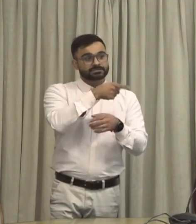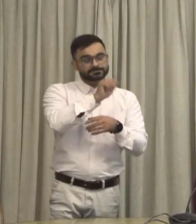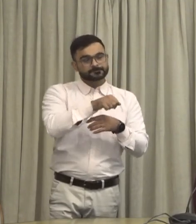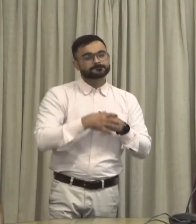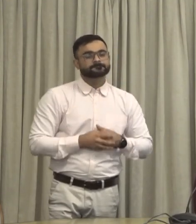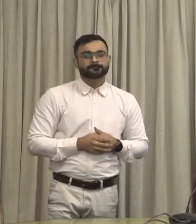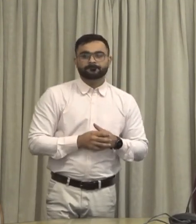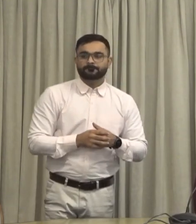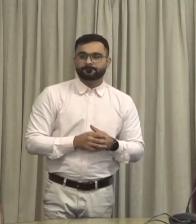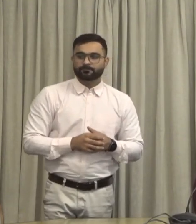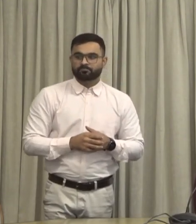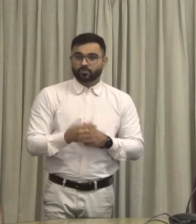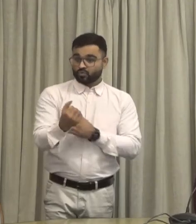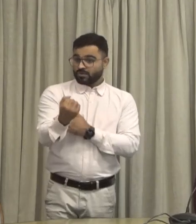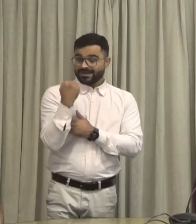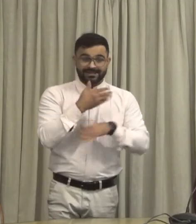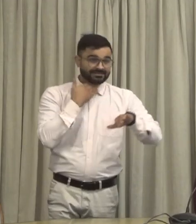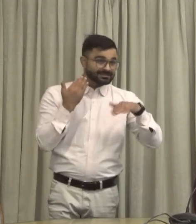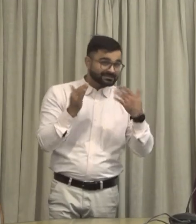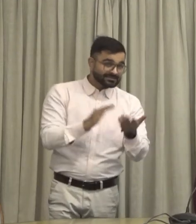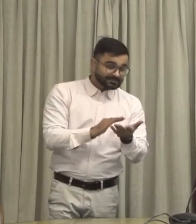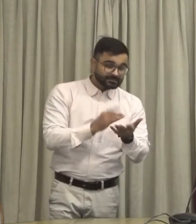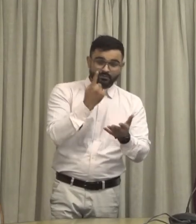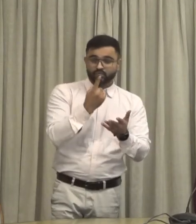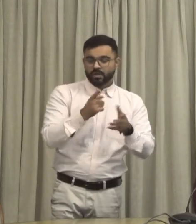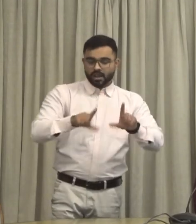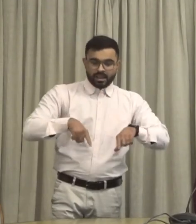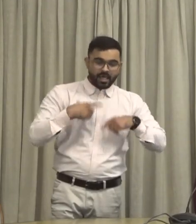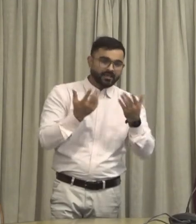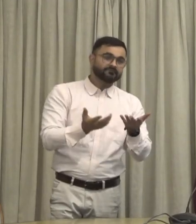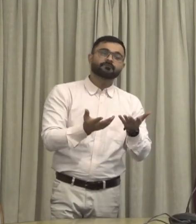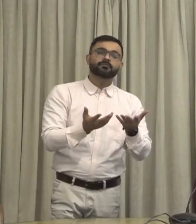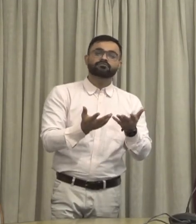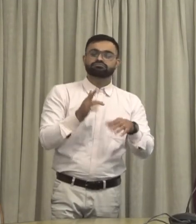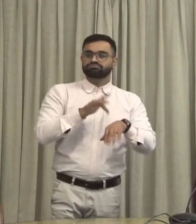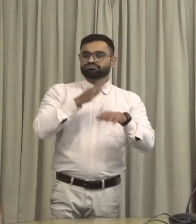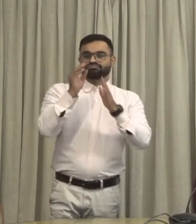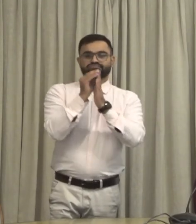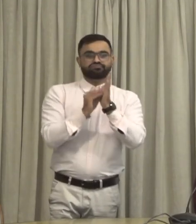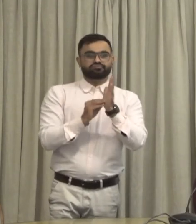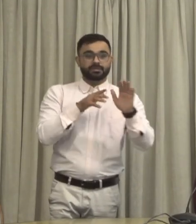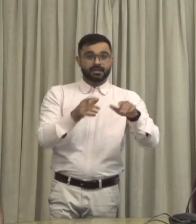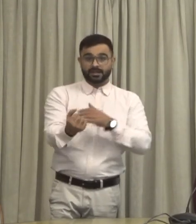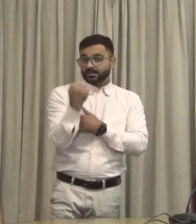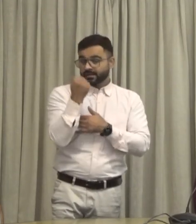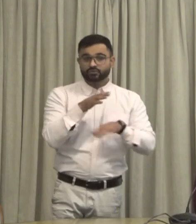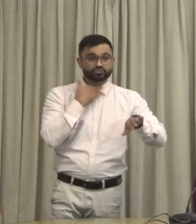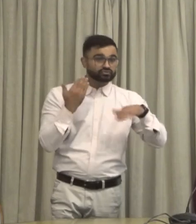there, the right to die, take one's own life was not sanctioned, but the right to